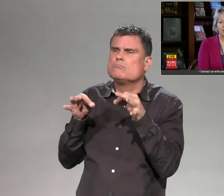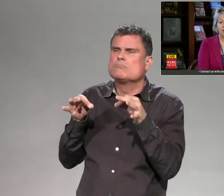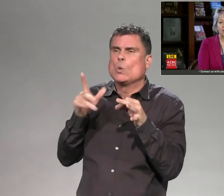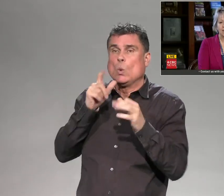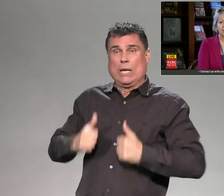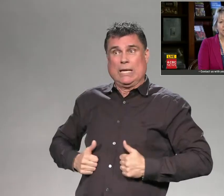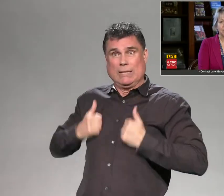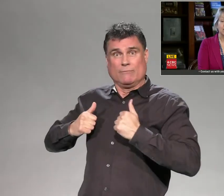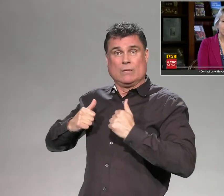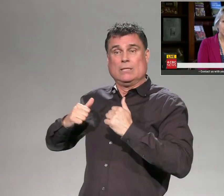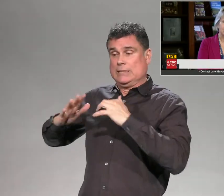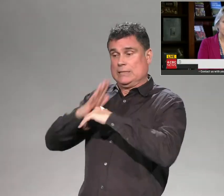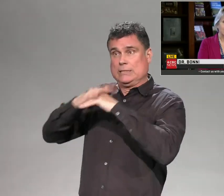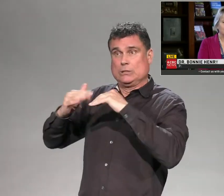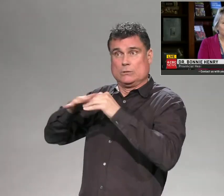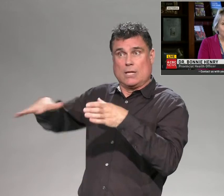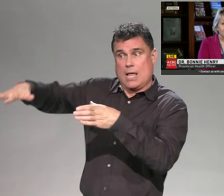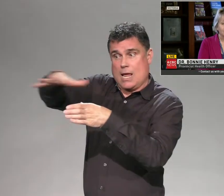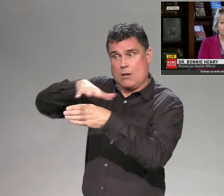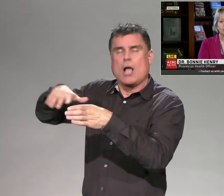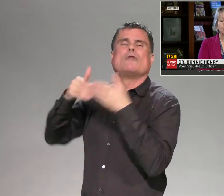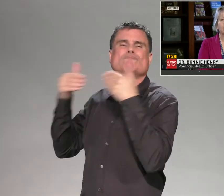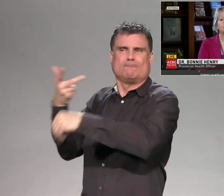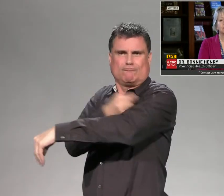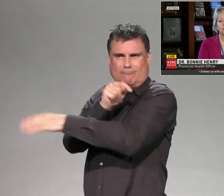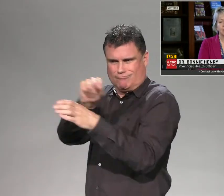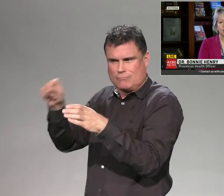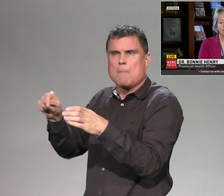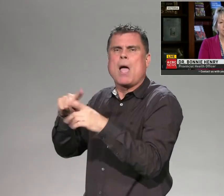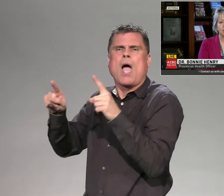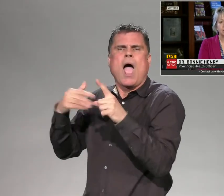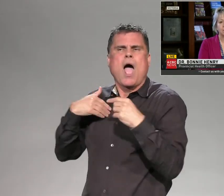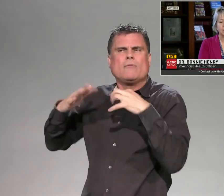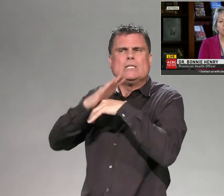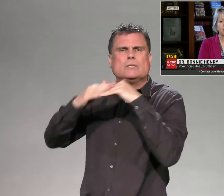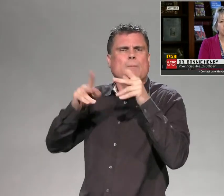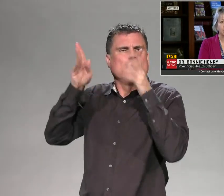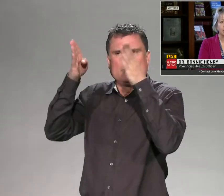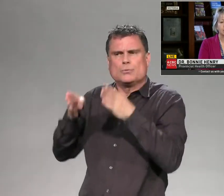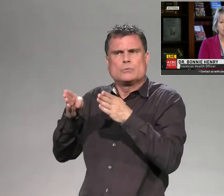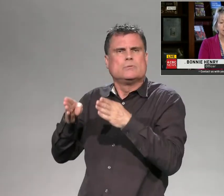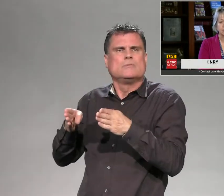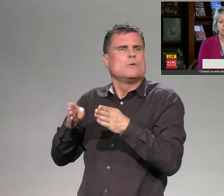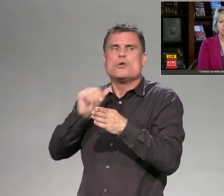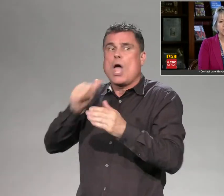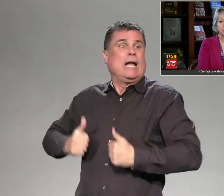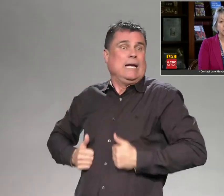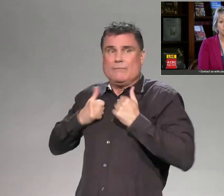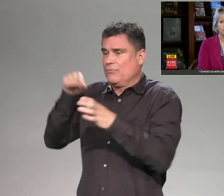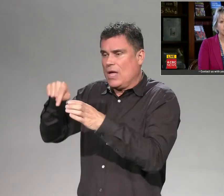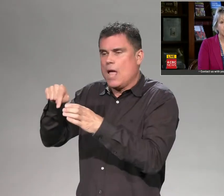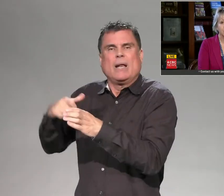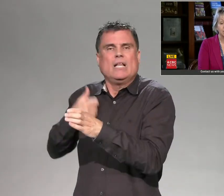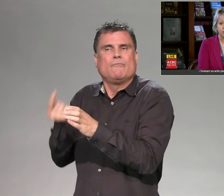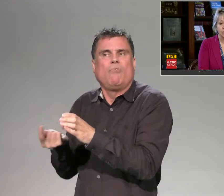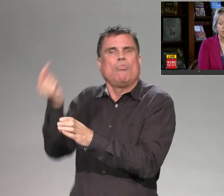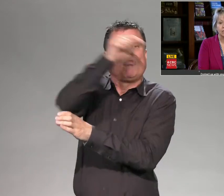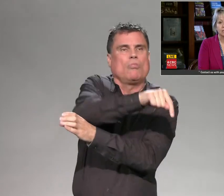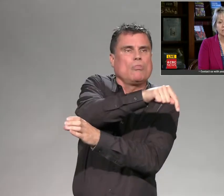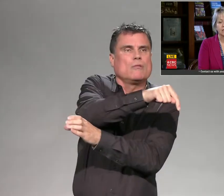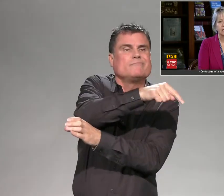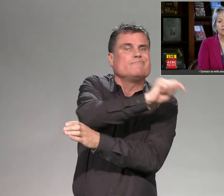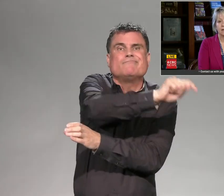know, I think the short answer is we absolutely have been prioritizing Indigenous peoples, whether they be